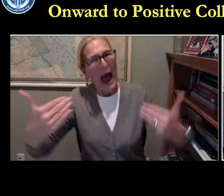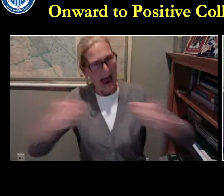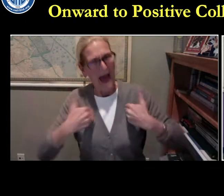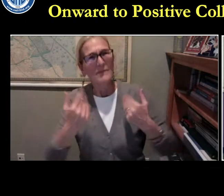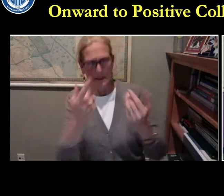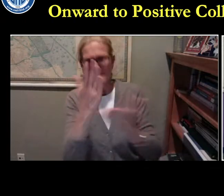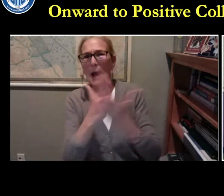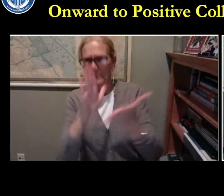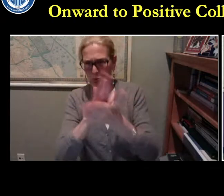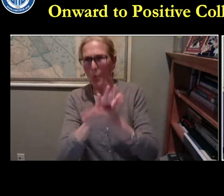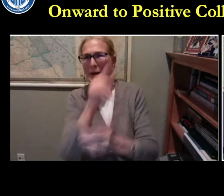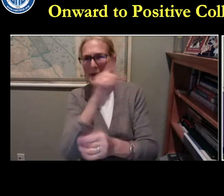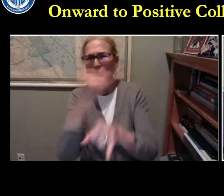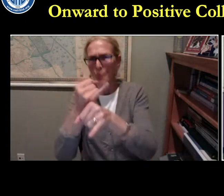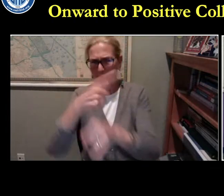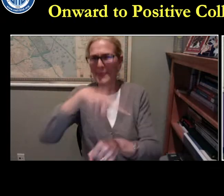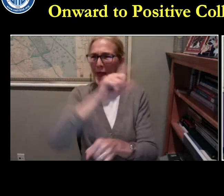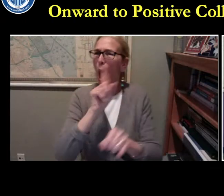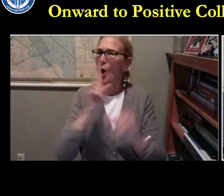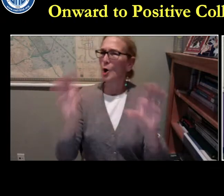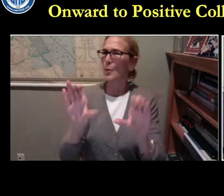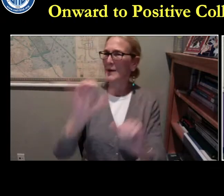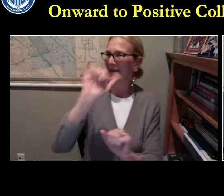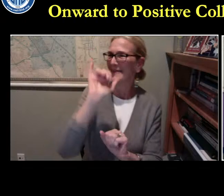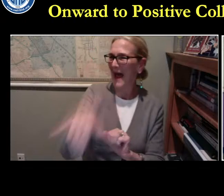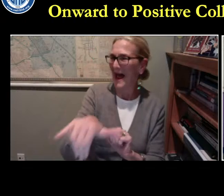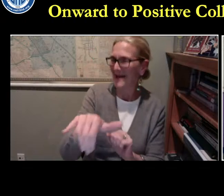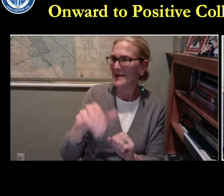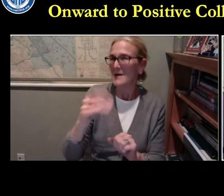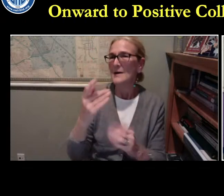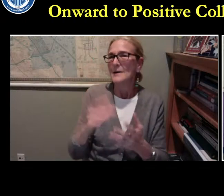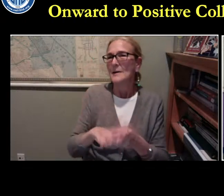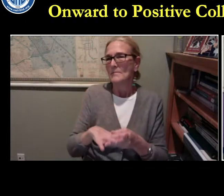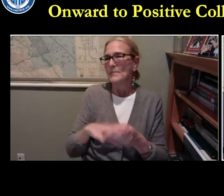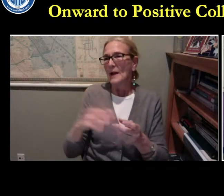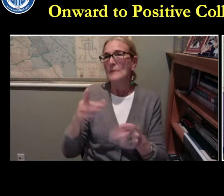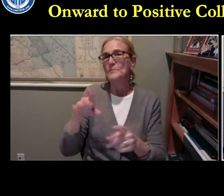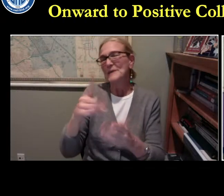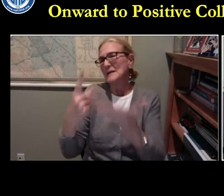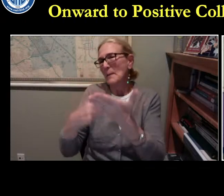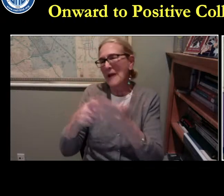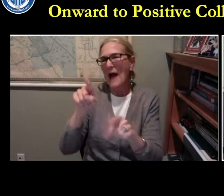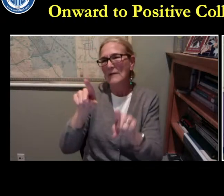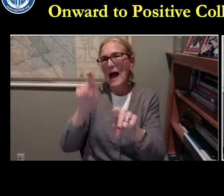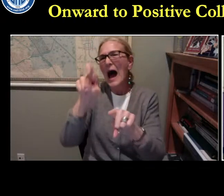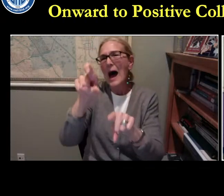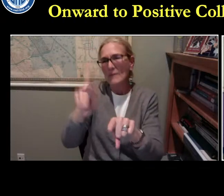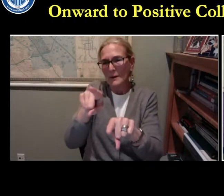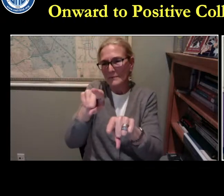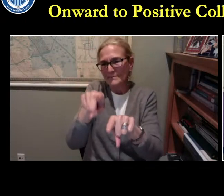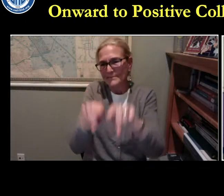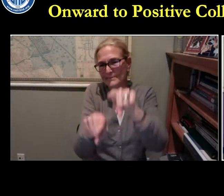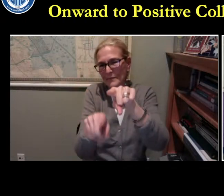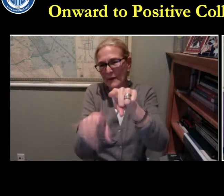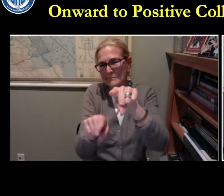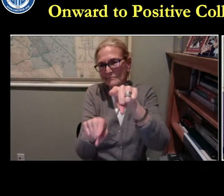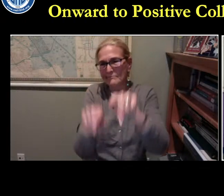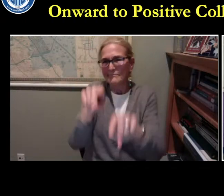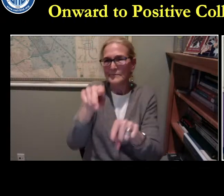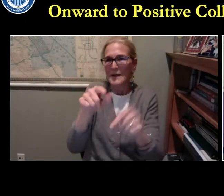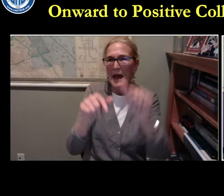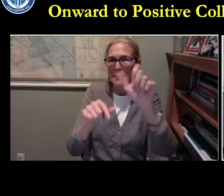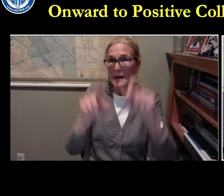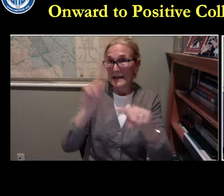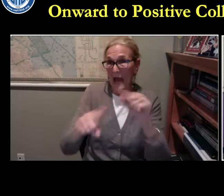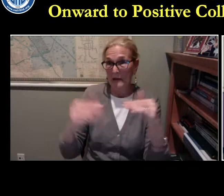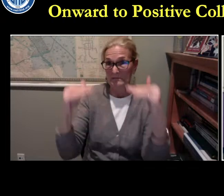or in ASL, now in text we want you to write down in English what you have in ASL. So I think schools are